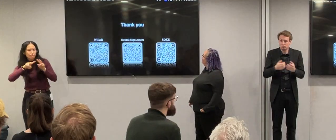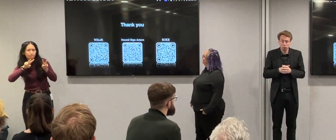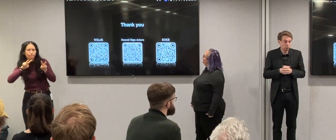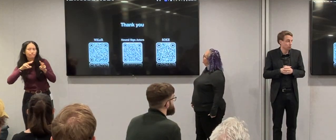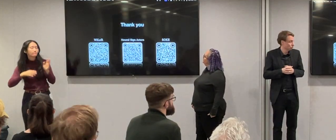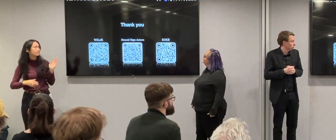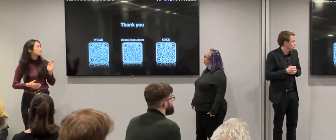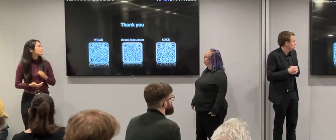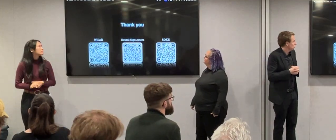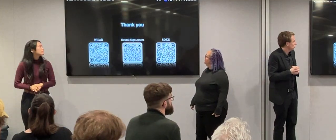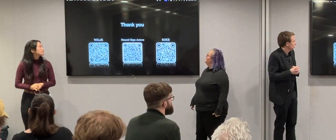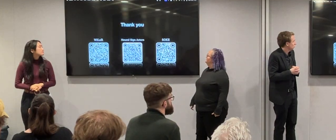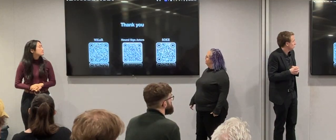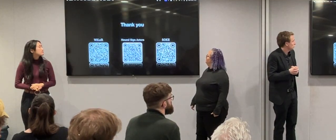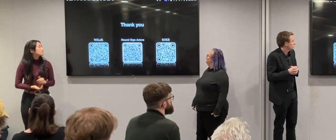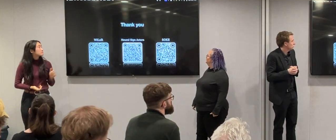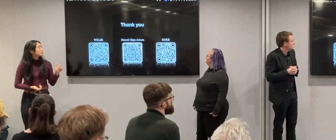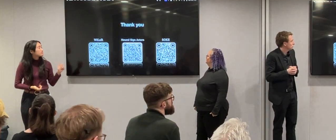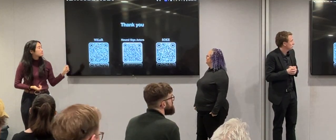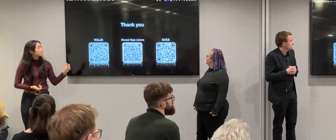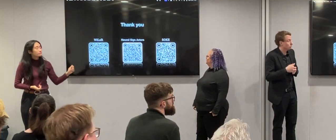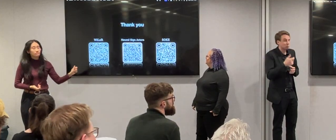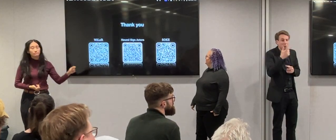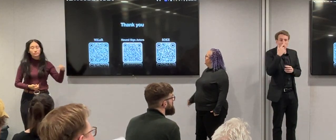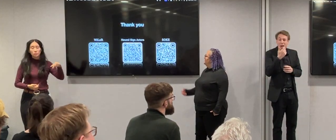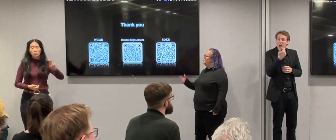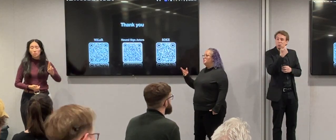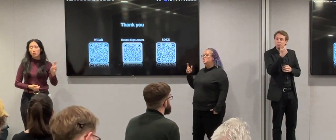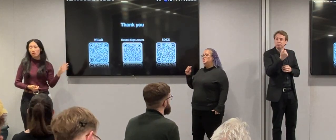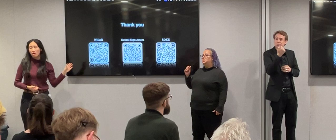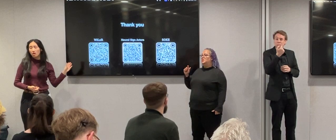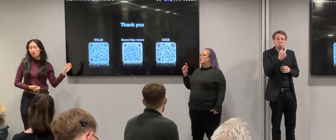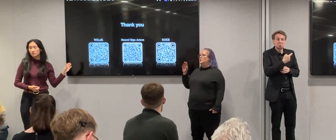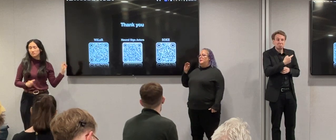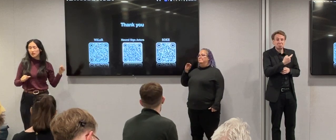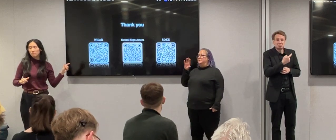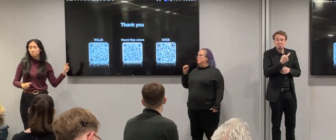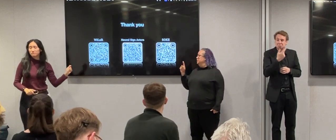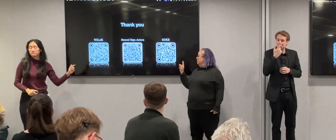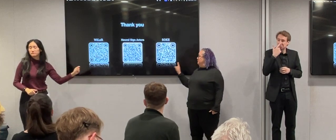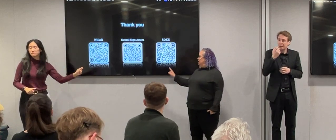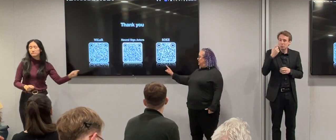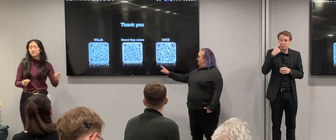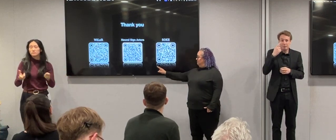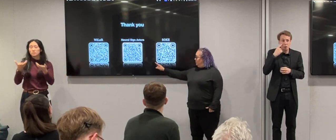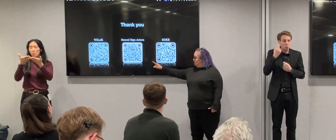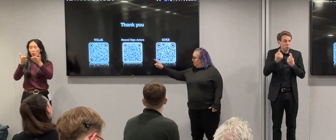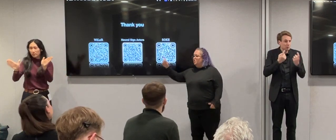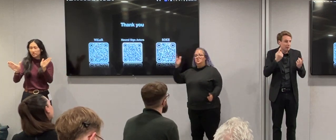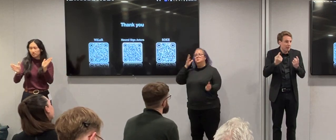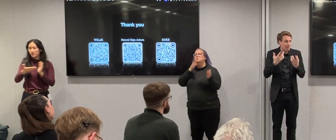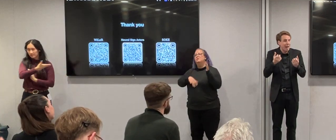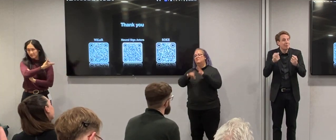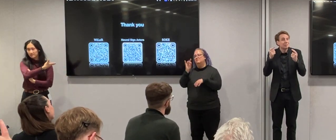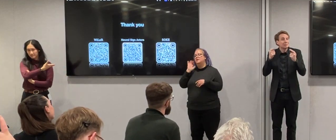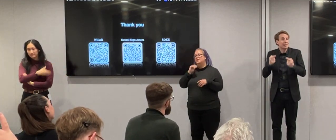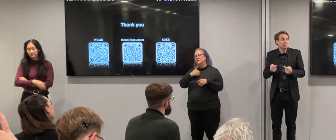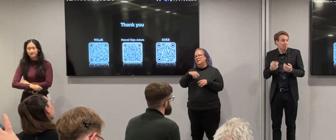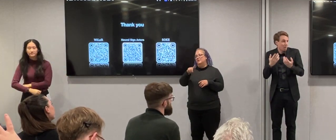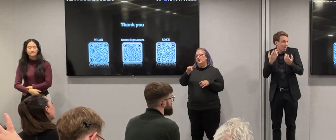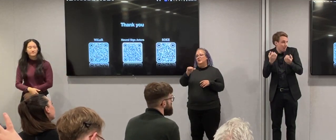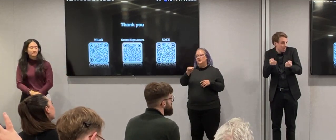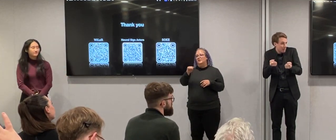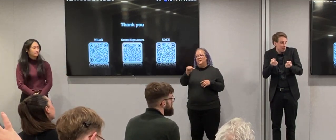in those QR codes. If you are interested, you can find our datasets and also the model